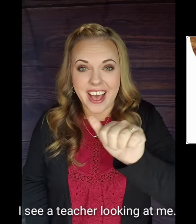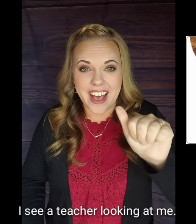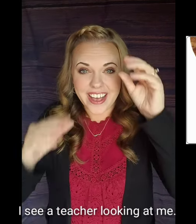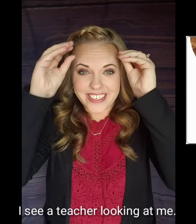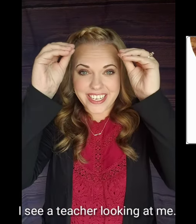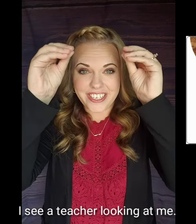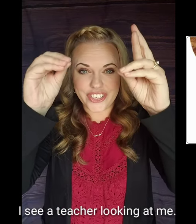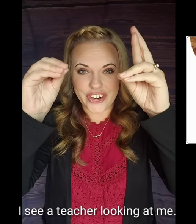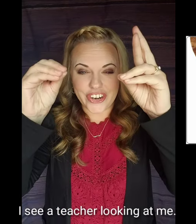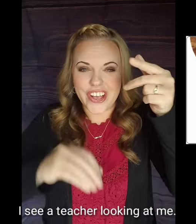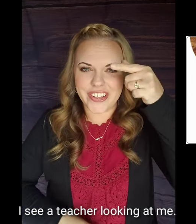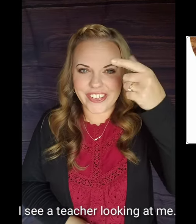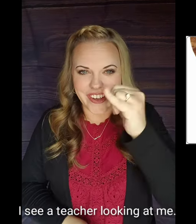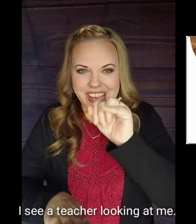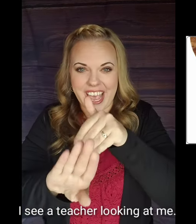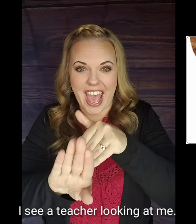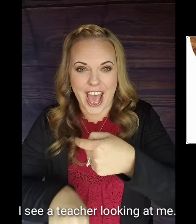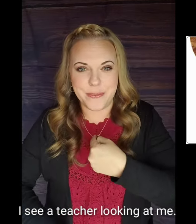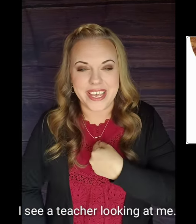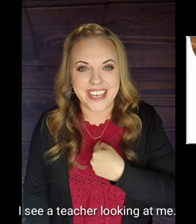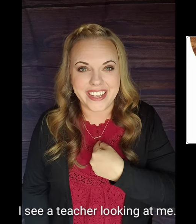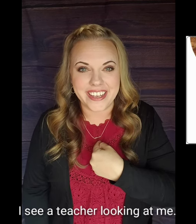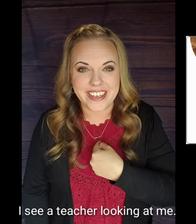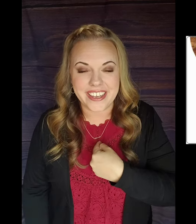a teacher looking at me.